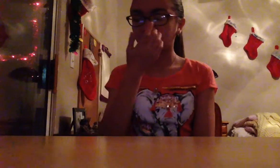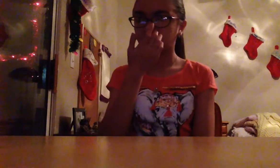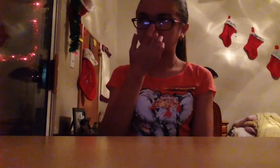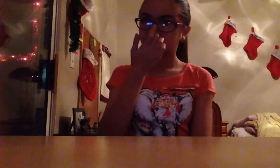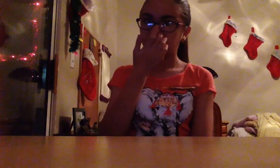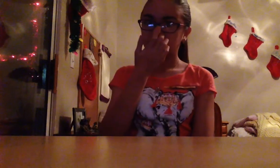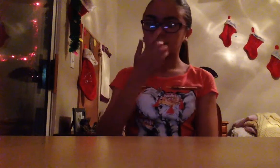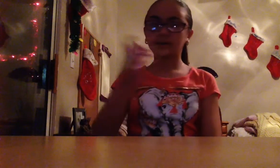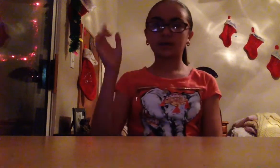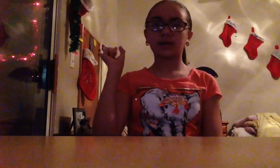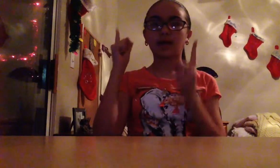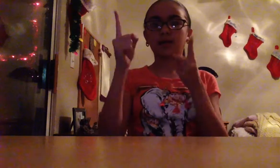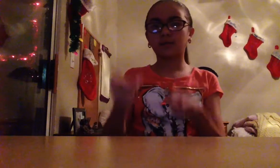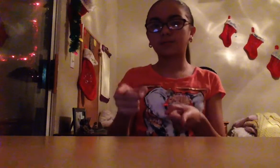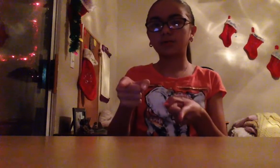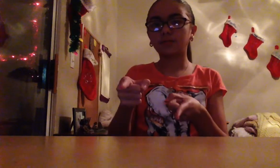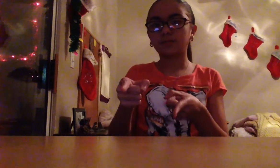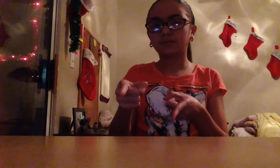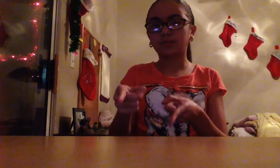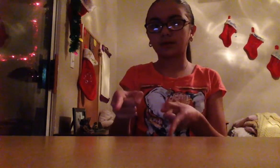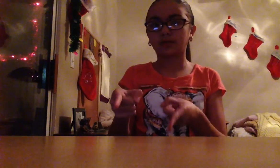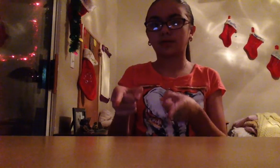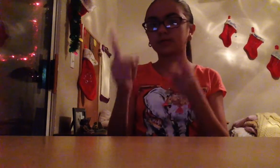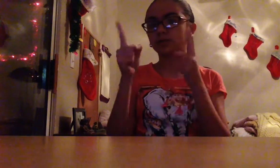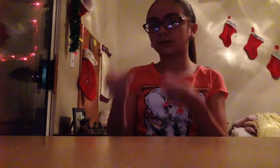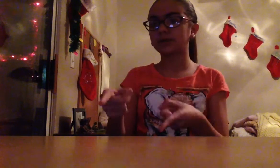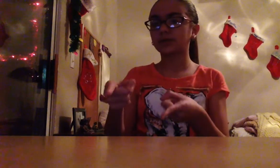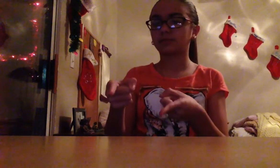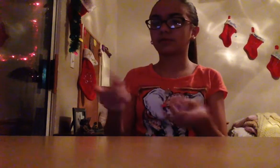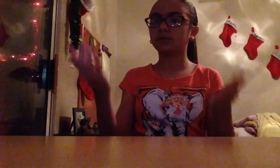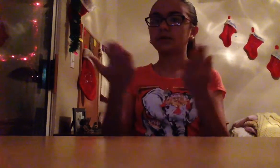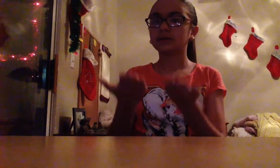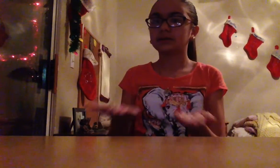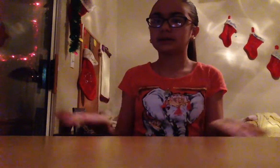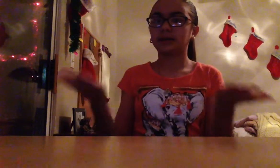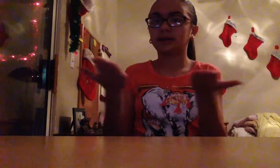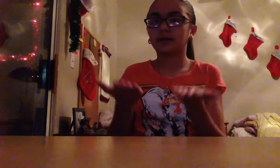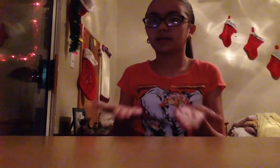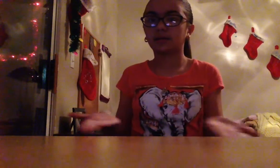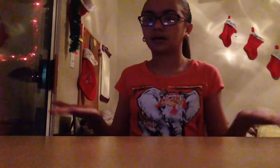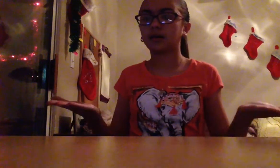To see a hippo hero. So point to the hippo standing there.